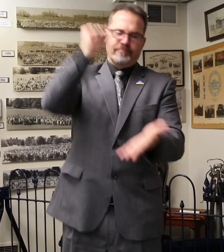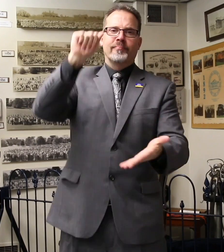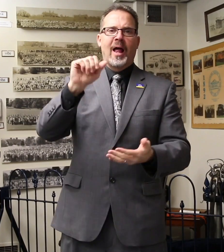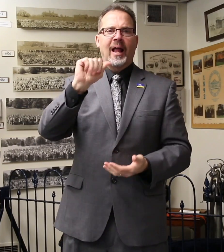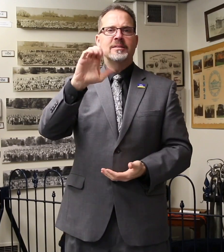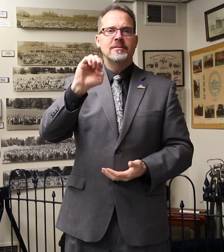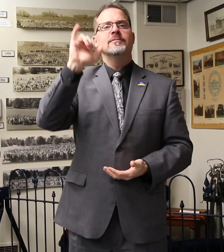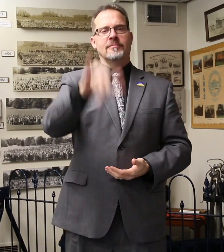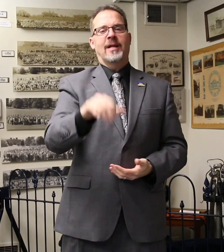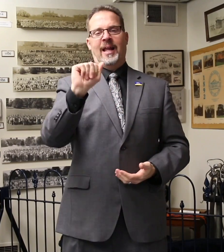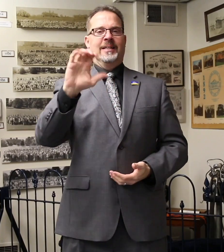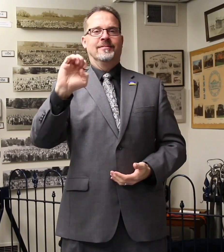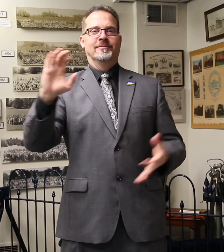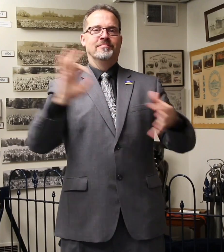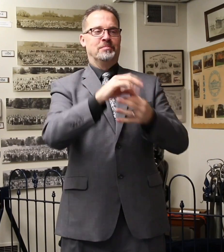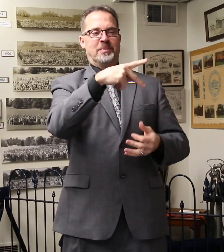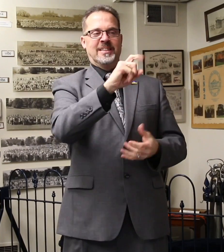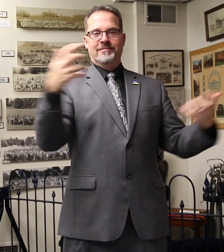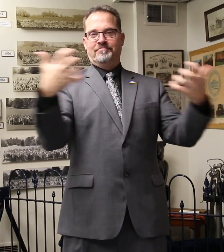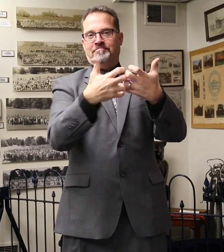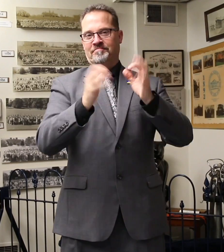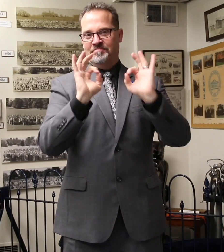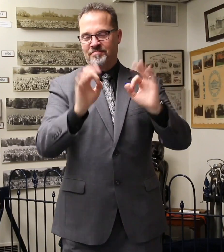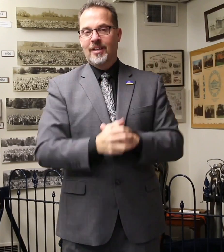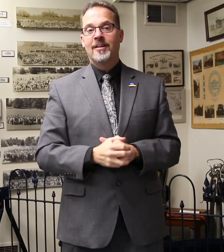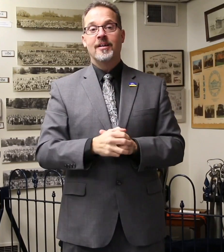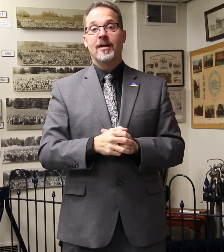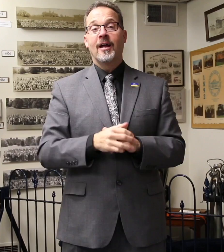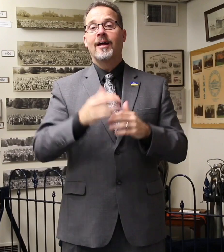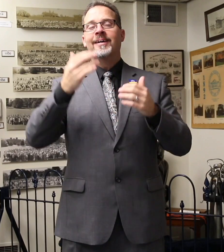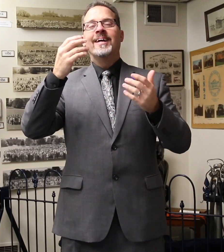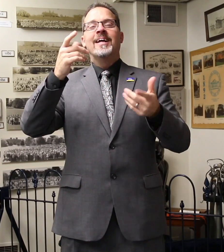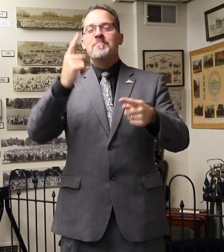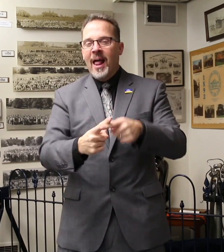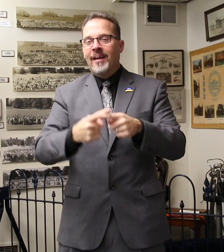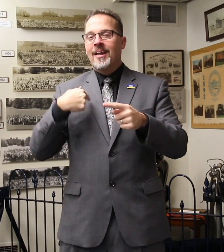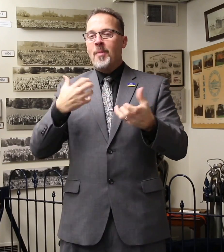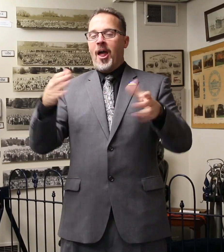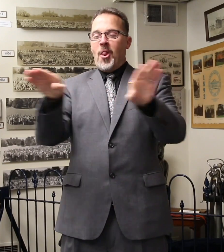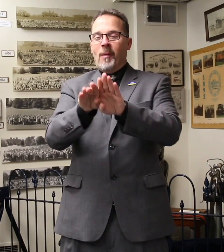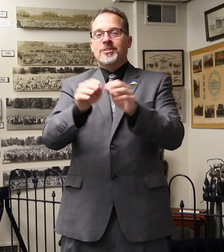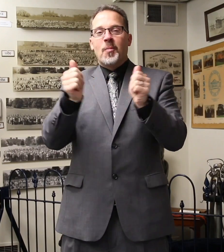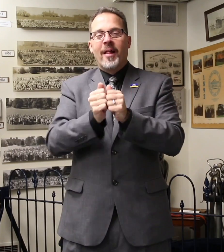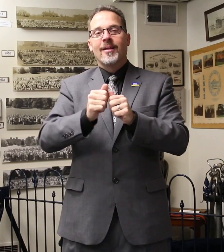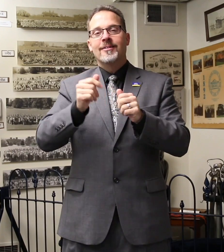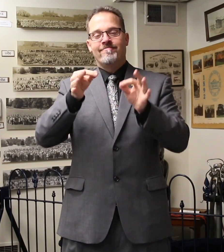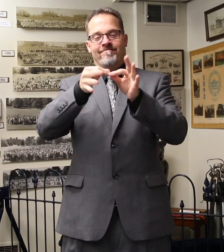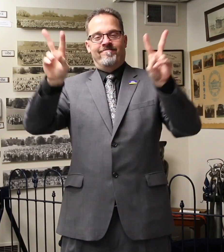spells ACE or ACE. And I think with PSD and ACE, they work well together. In closing, I'd